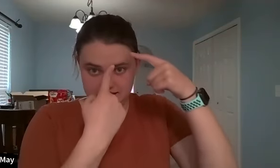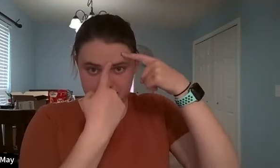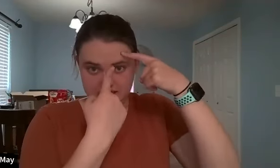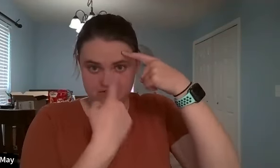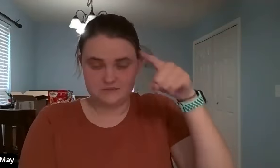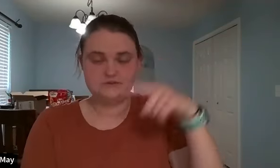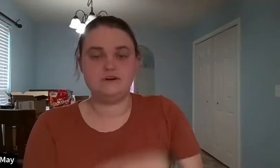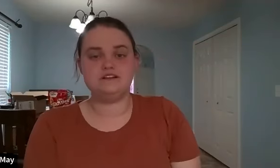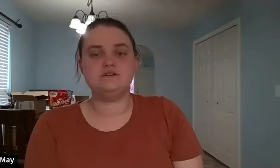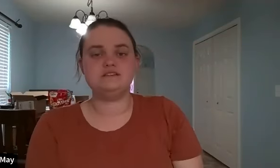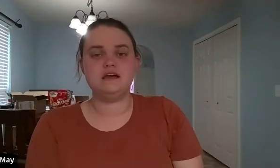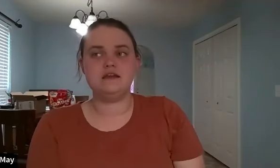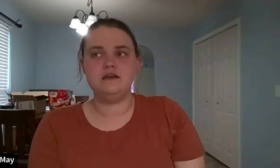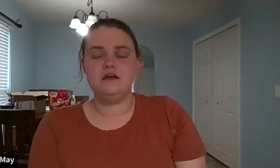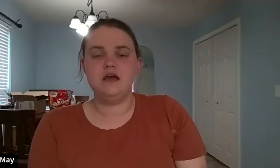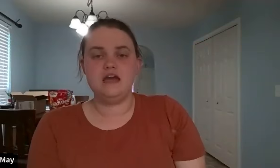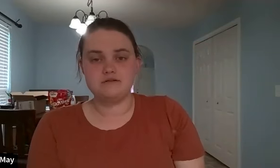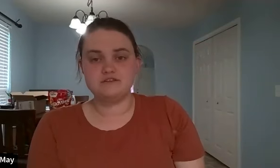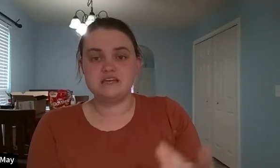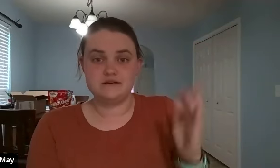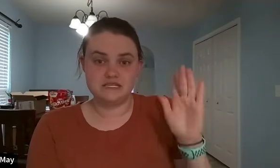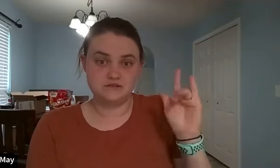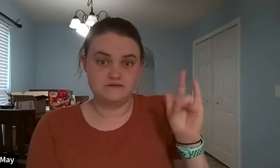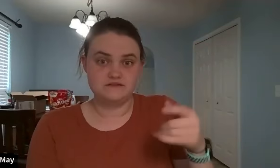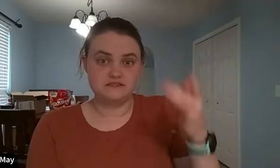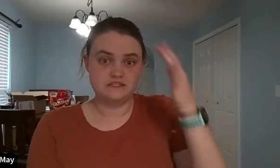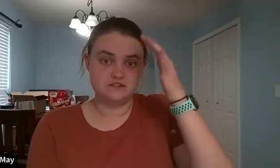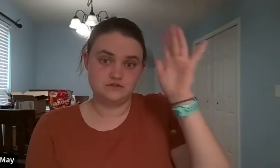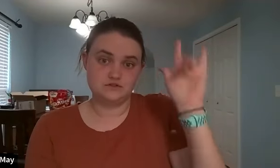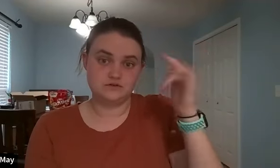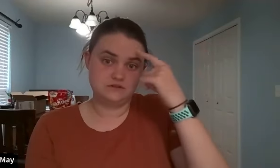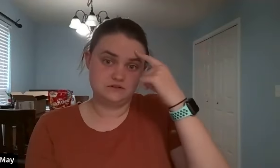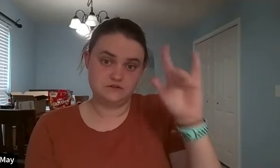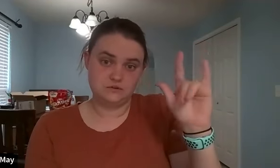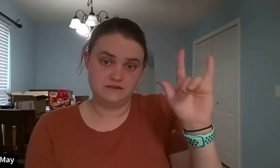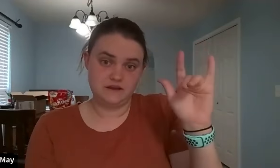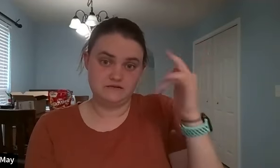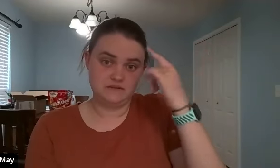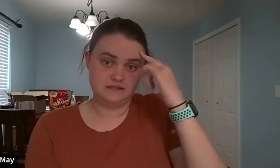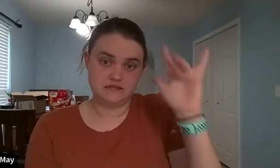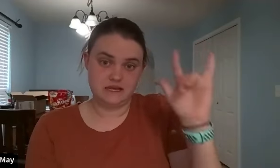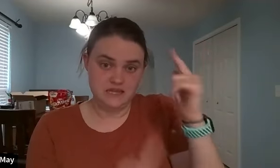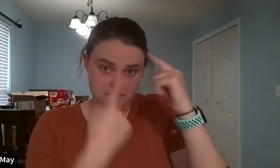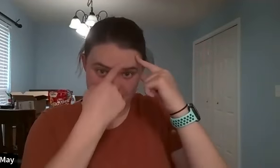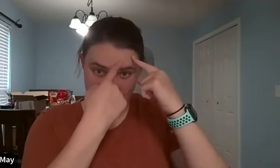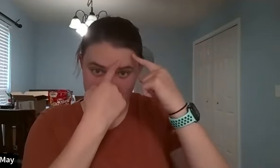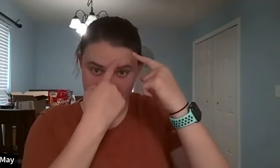it's like you tap before it. So it's like, if I was going to say, I say 25 cents, it's 25. Like I tap my forehead,